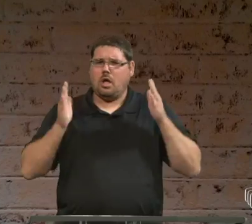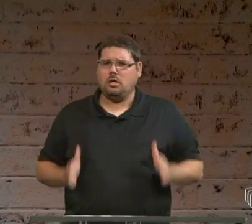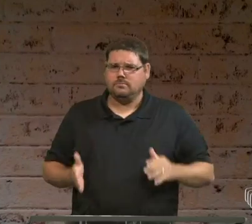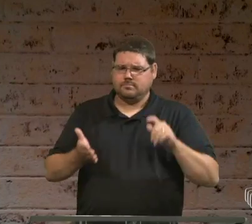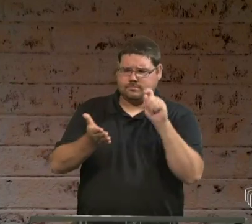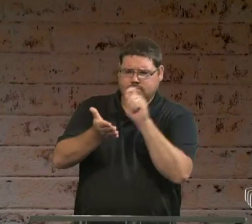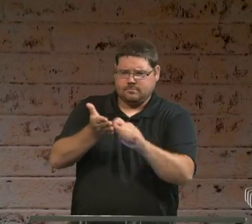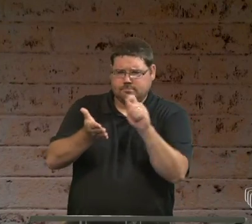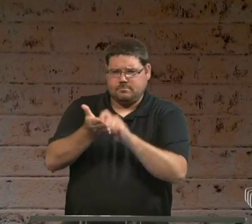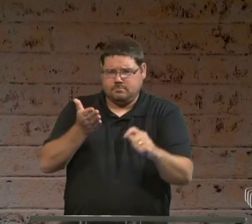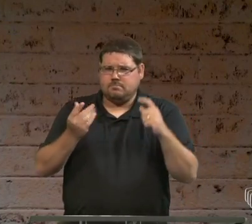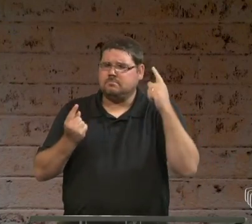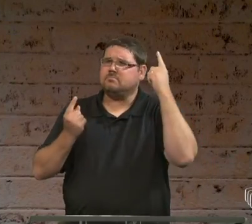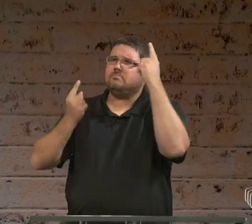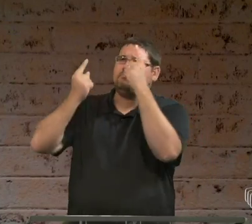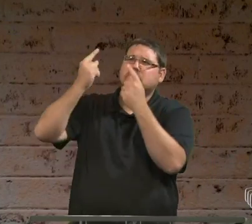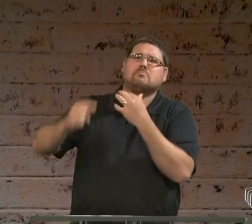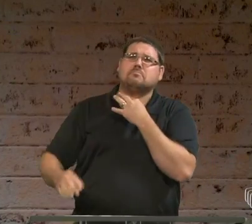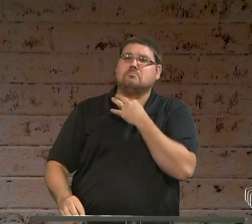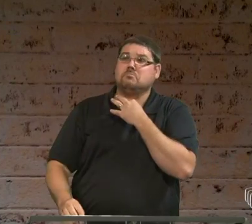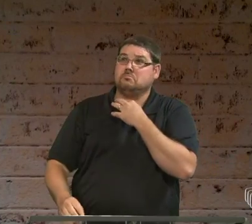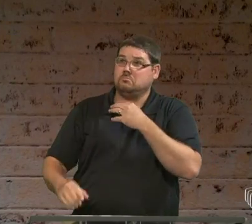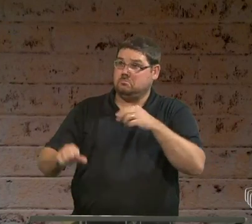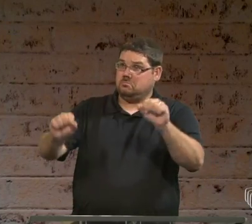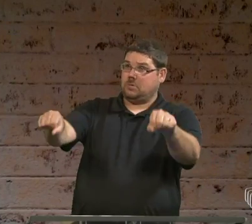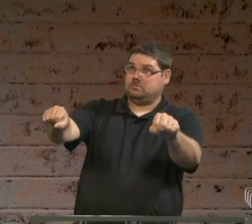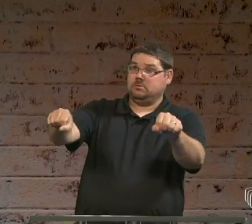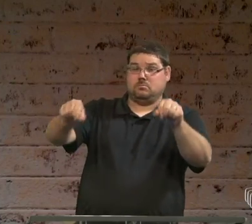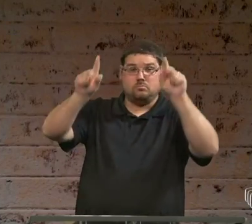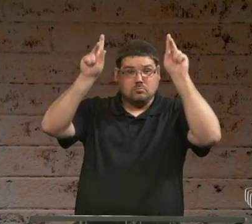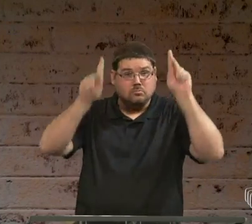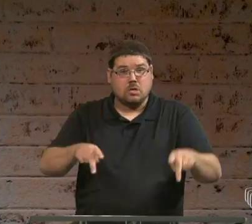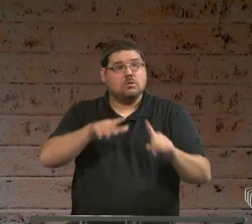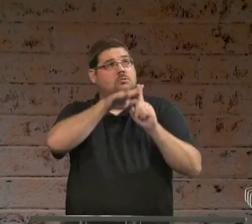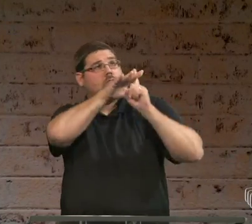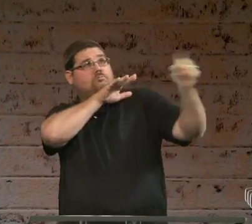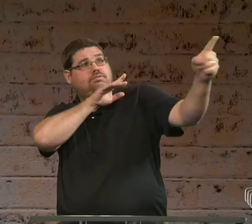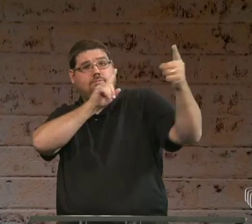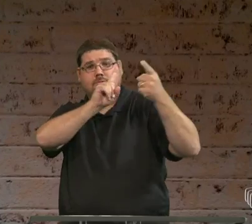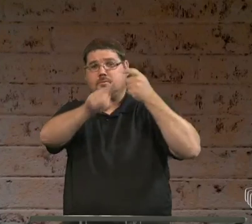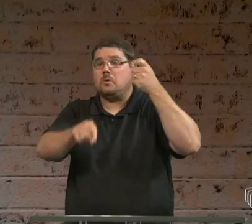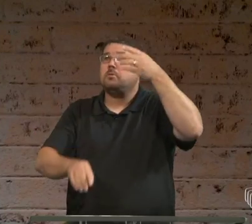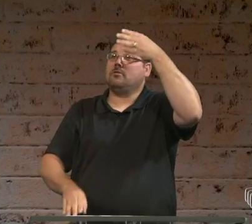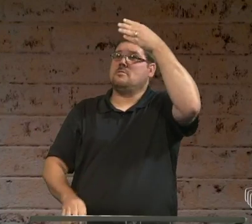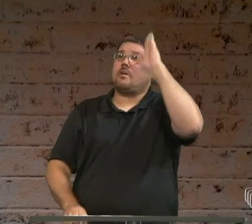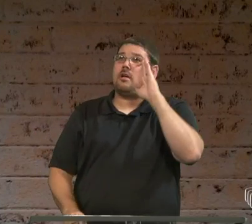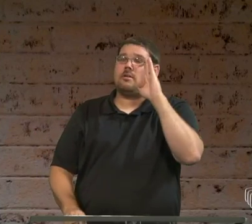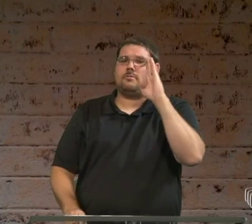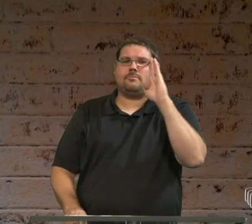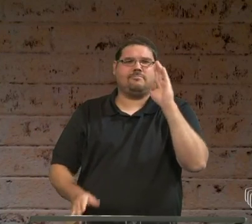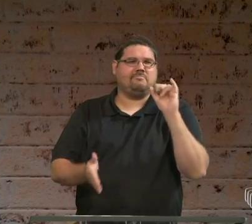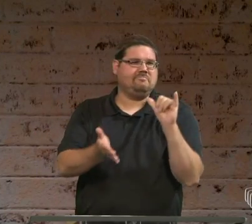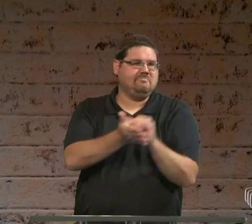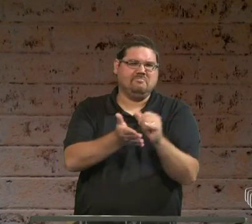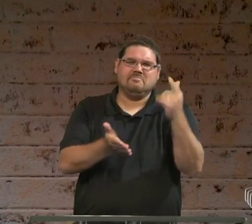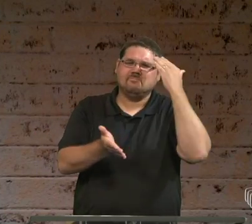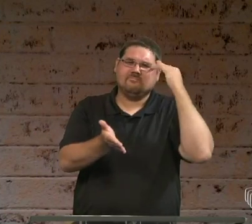at the same time. Now, as the psalmist was thinking about this, he asked the question, could I flee from the presence